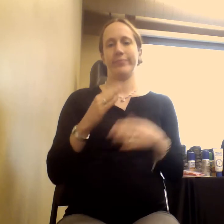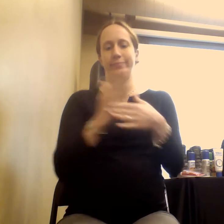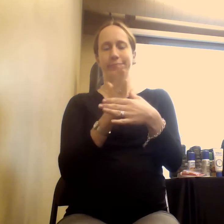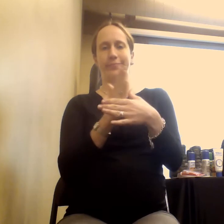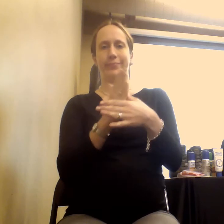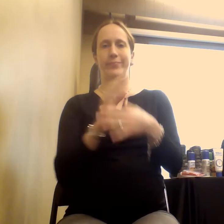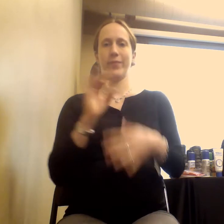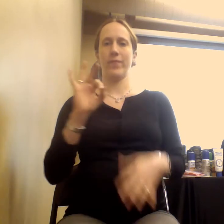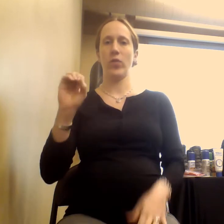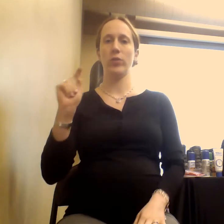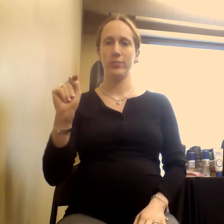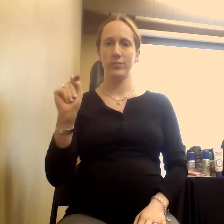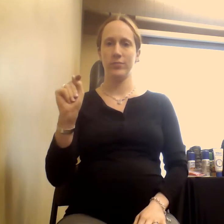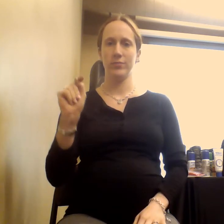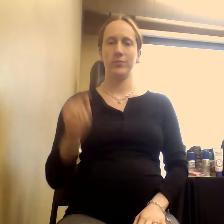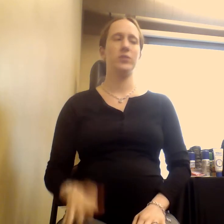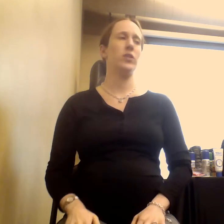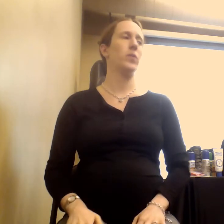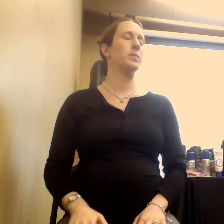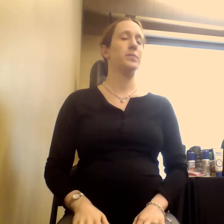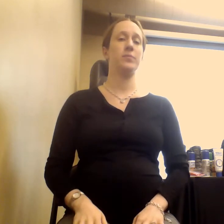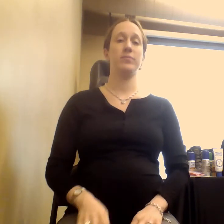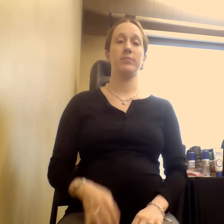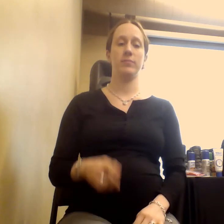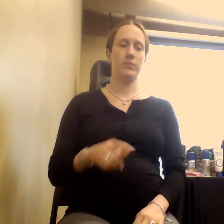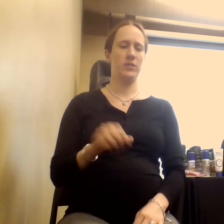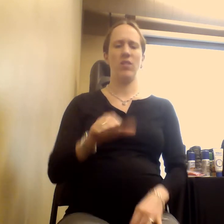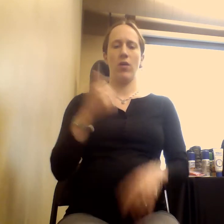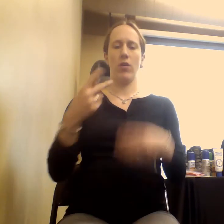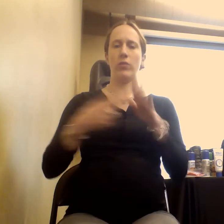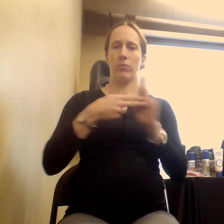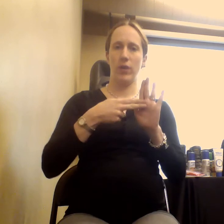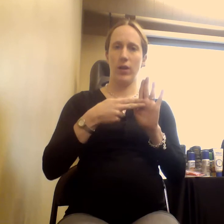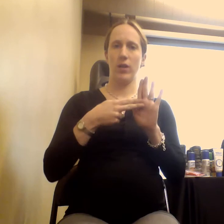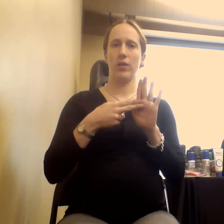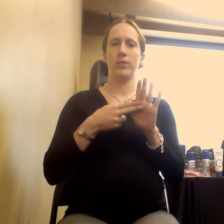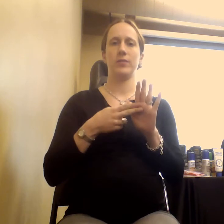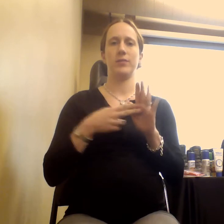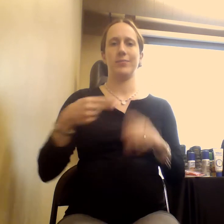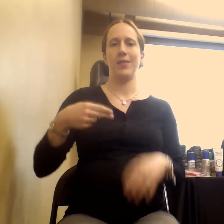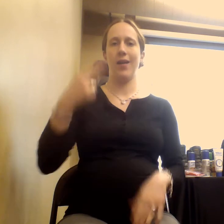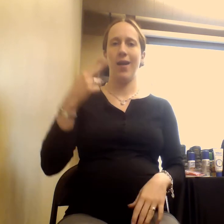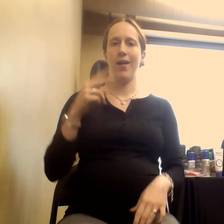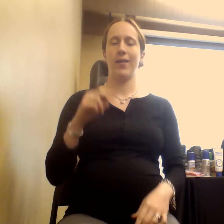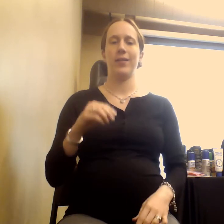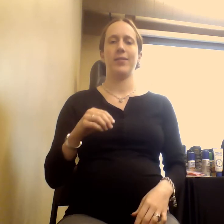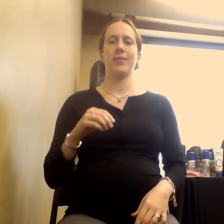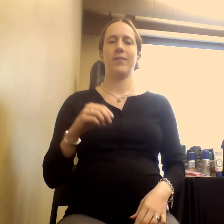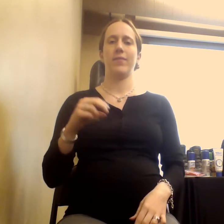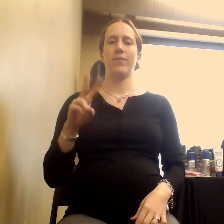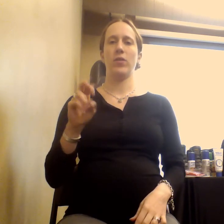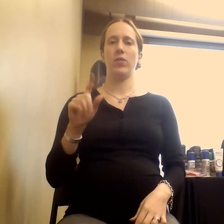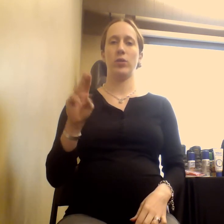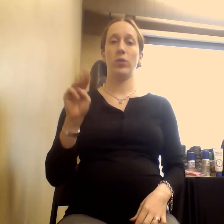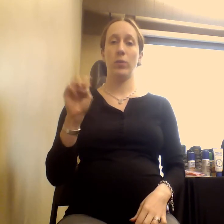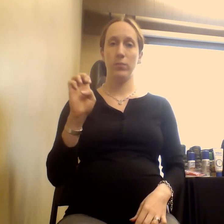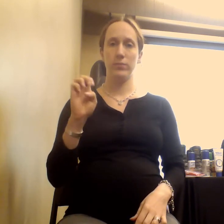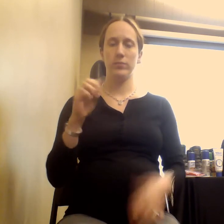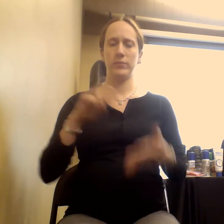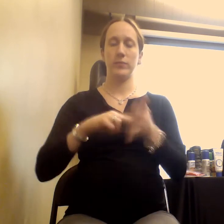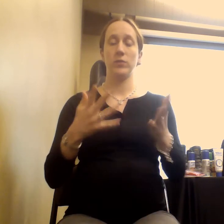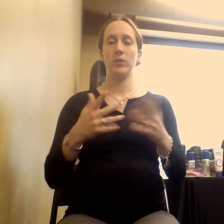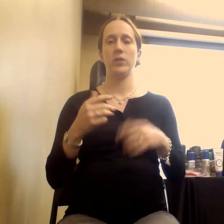shoe department can help you pick one for you. This is high volume, high pronunciation, and high volume, meaning you have a low arch and you need